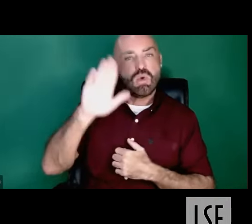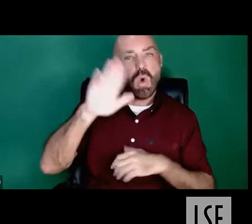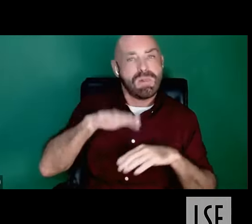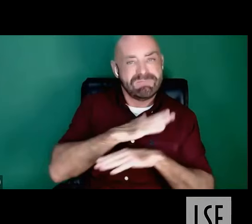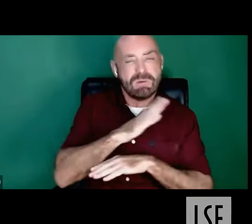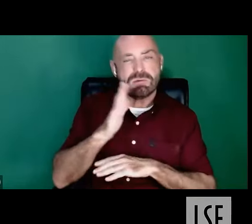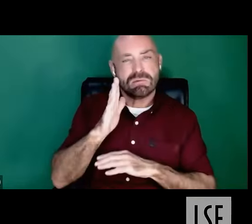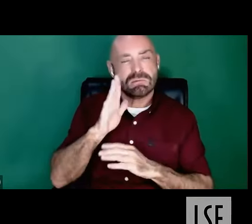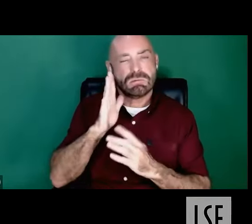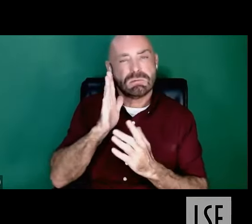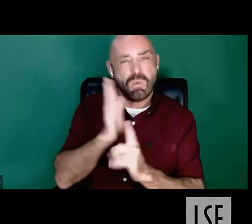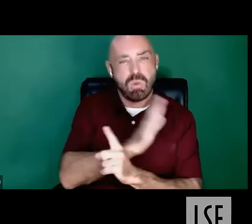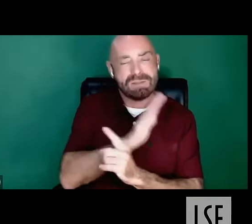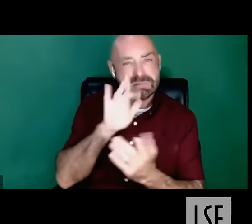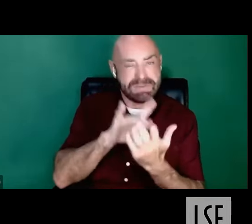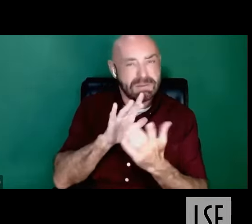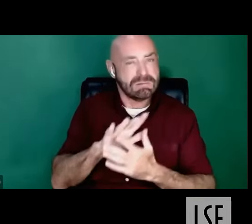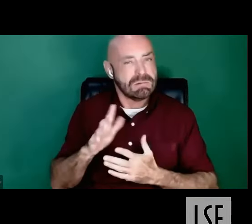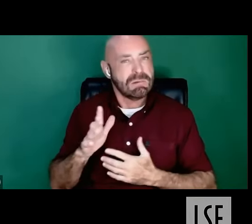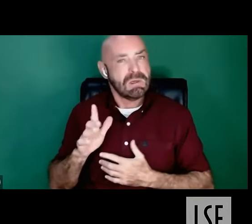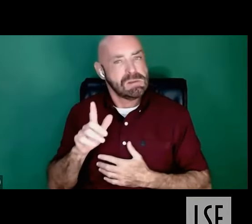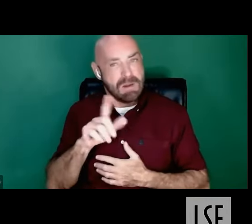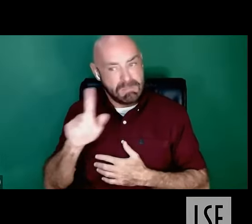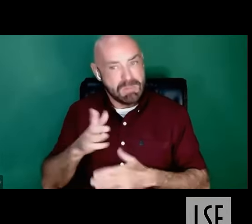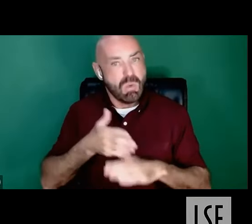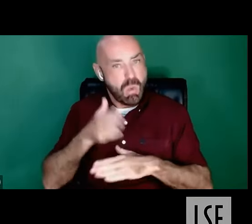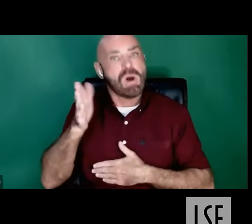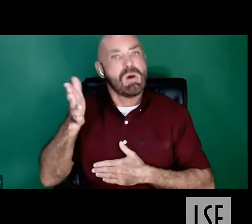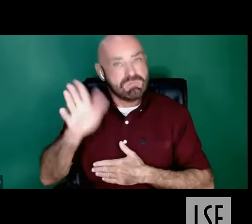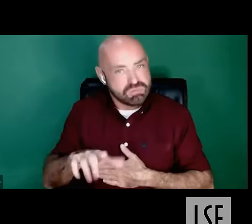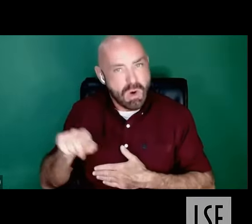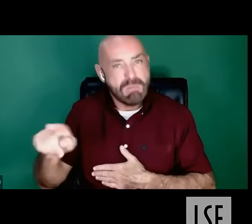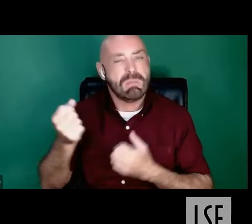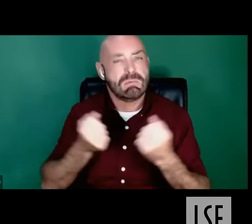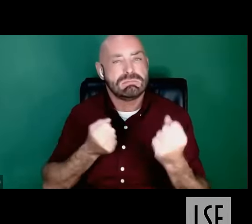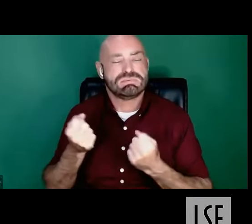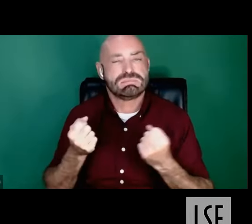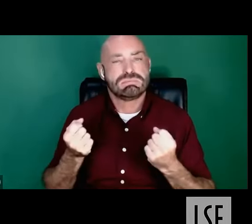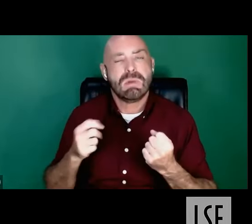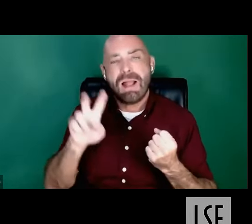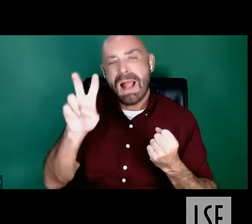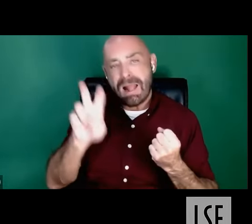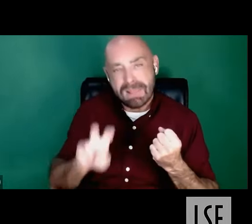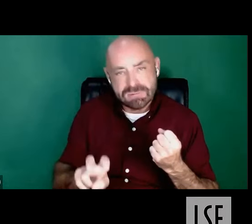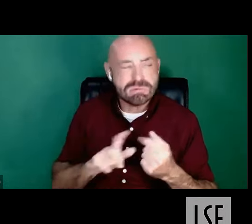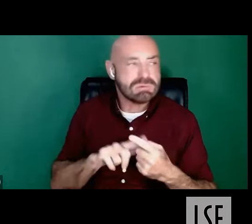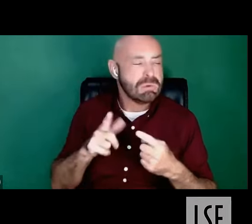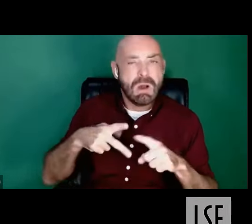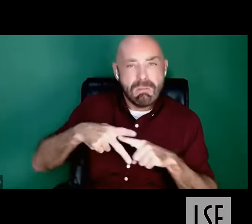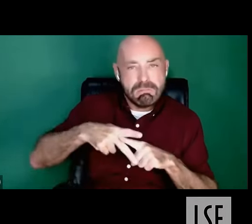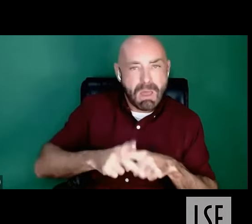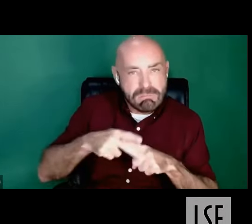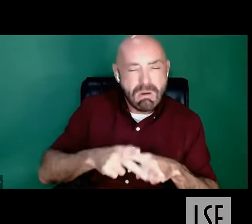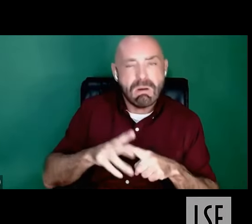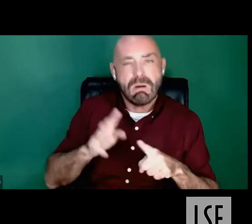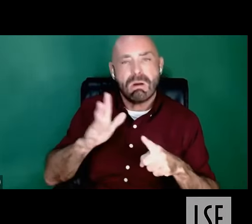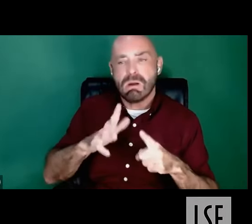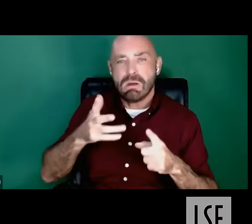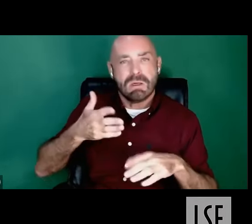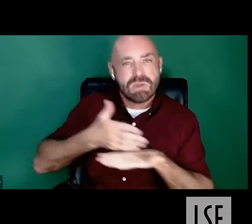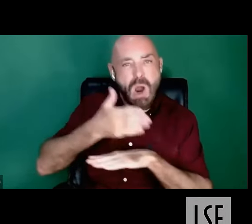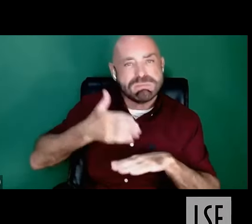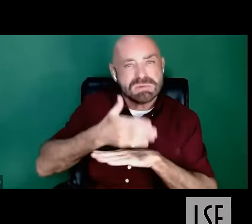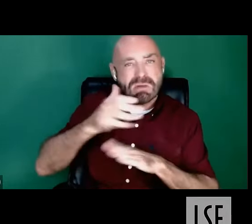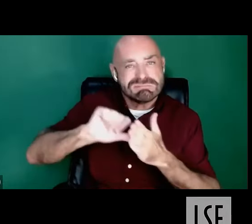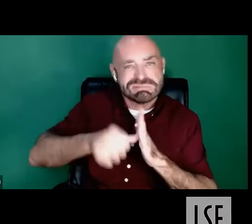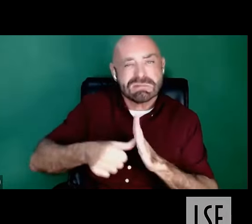know, 1 in 10 workers work out of a white van. Many of those people will be electricians. They will be plumbers. They'll be carpenters. And actually,